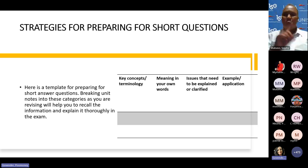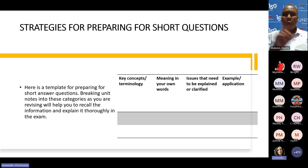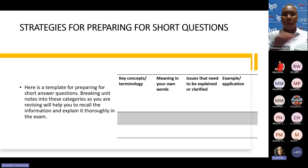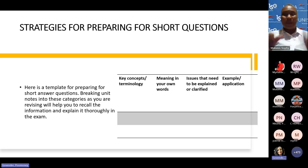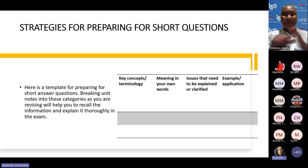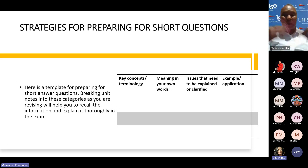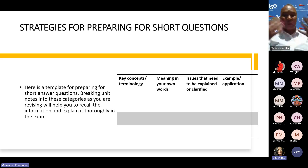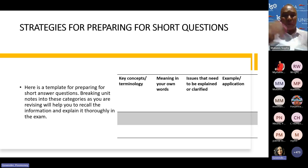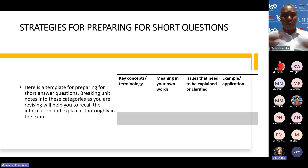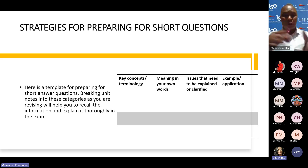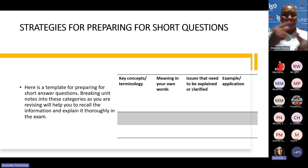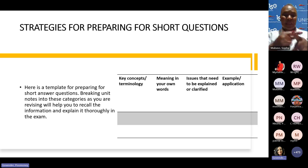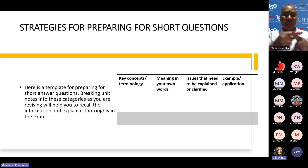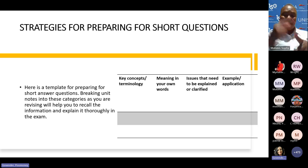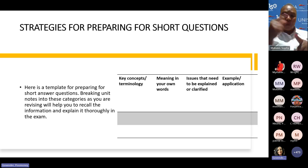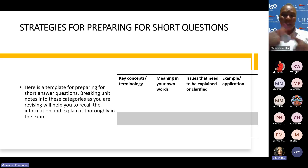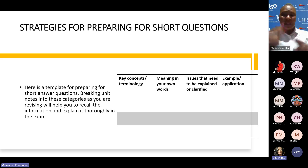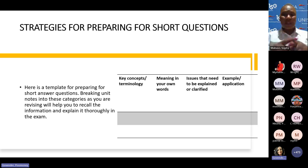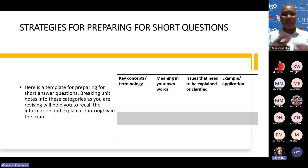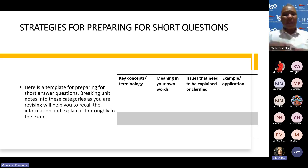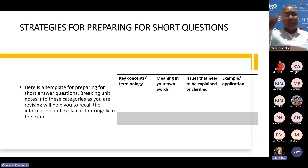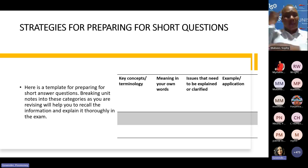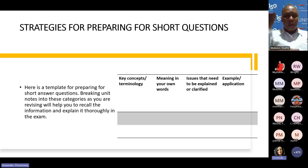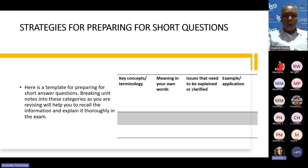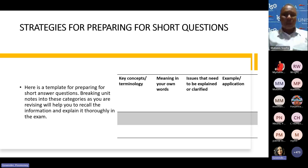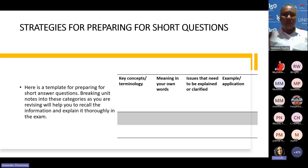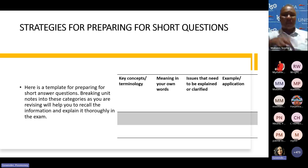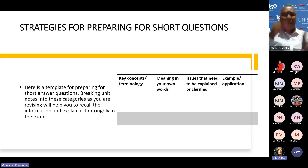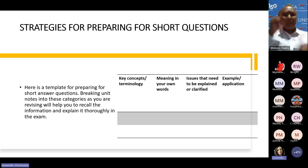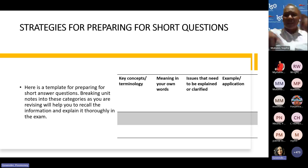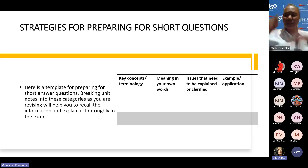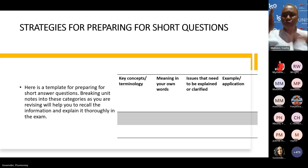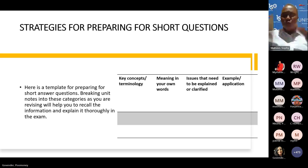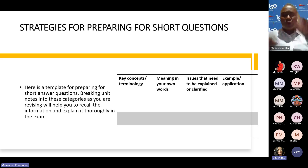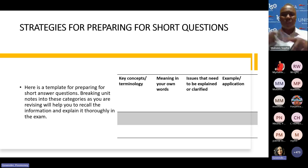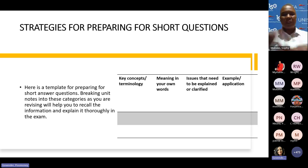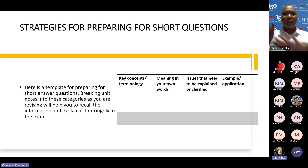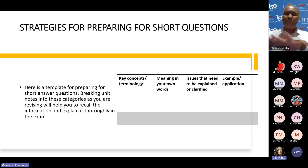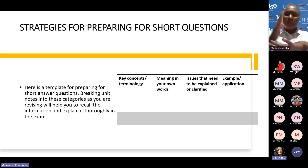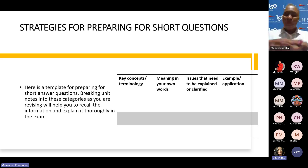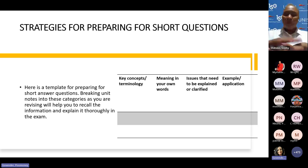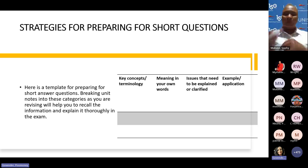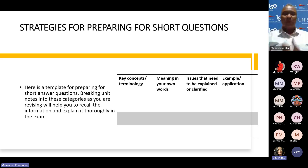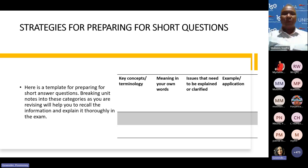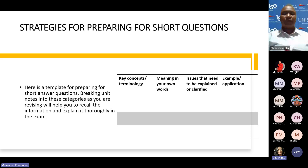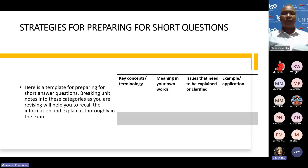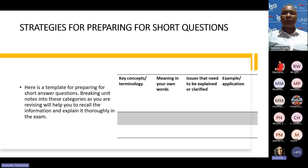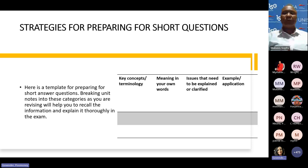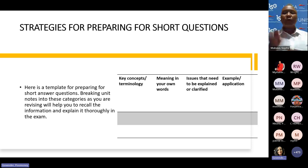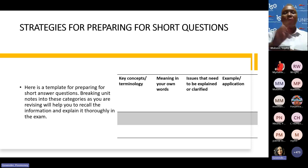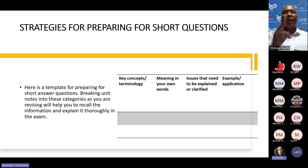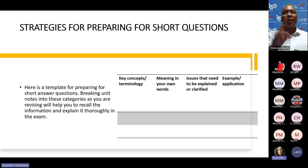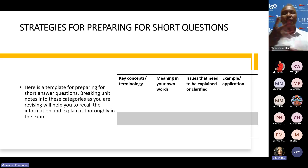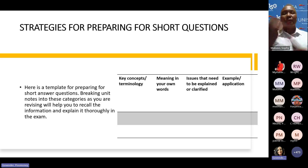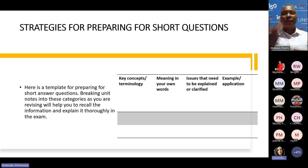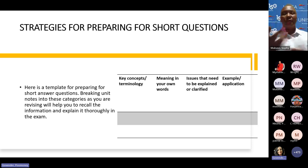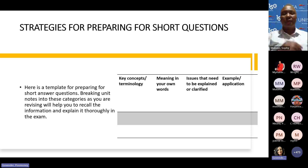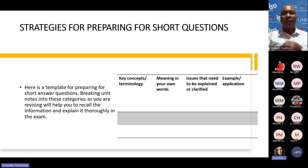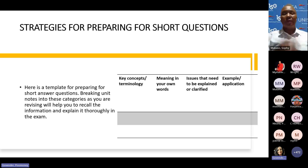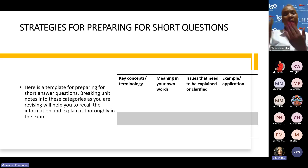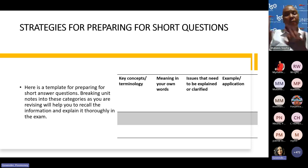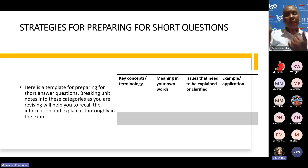concepts, terminologies, theories, principles, and so forth. You will also be expected